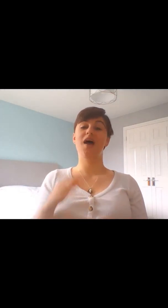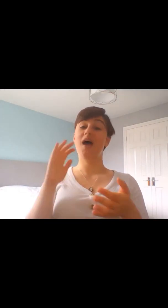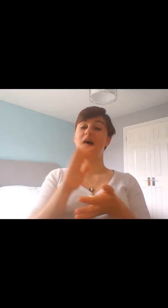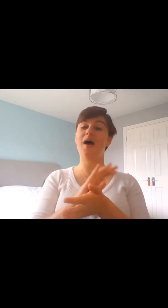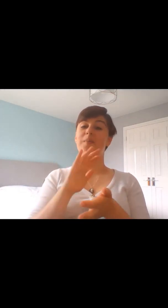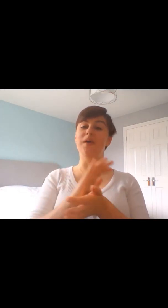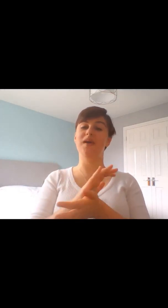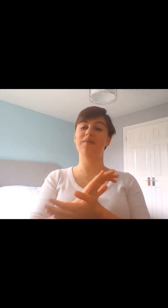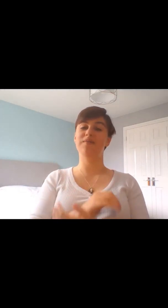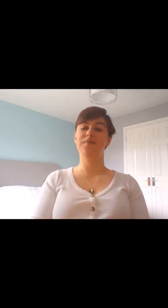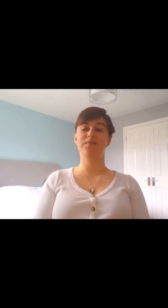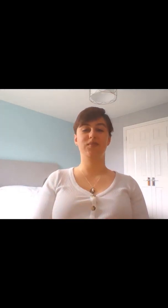happy,